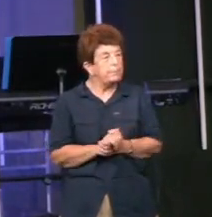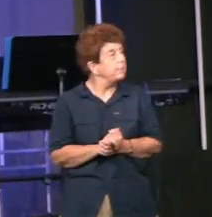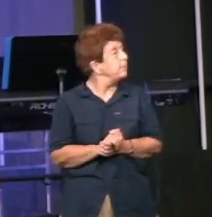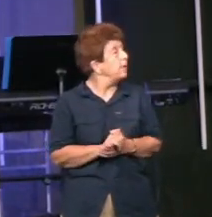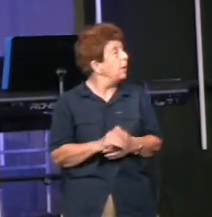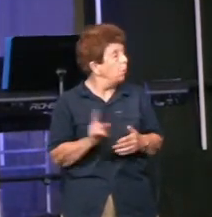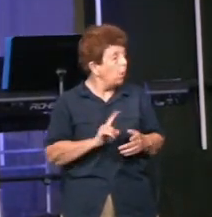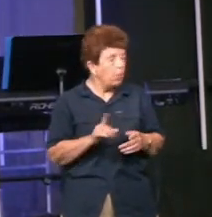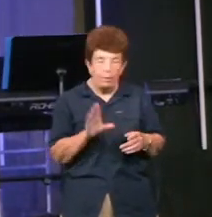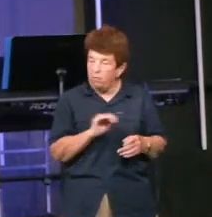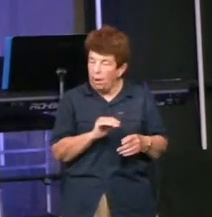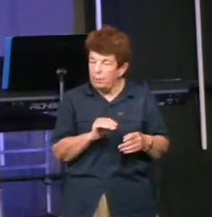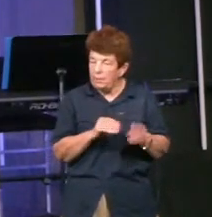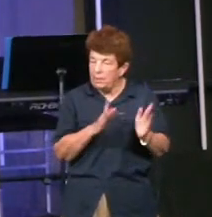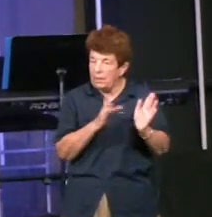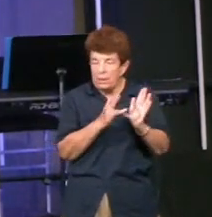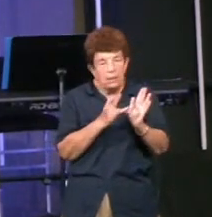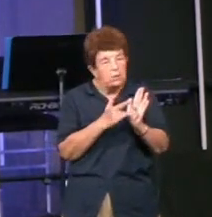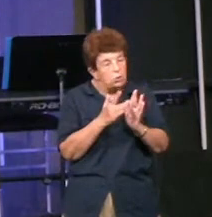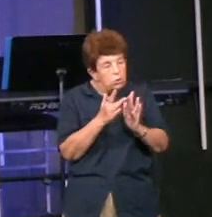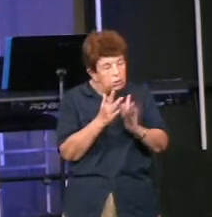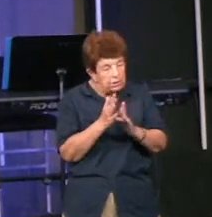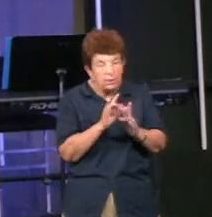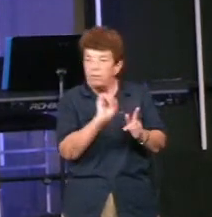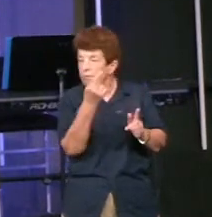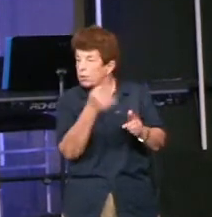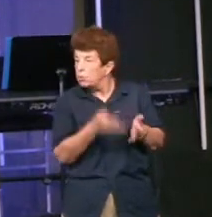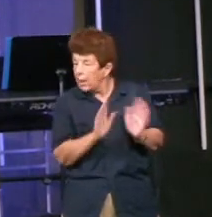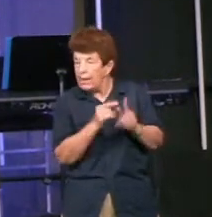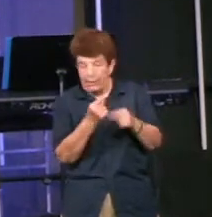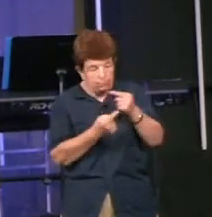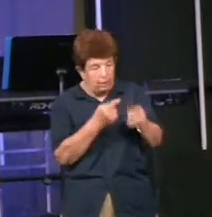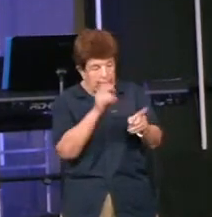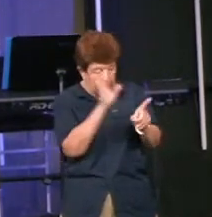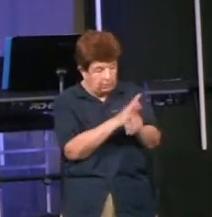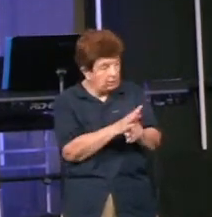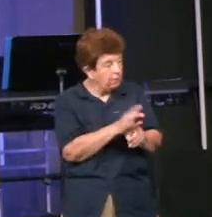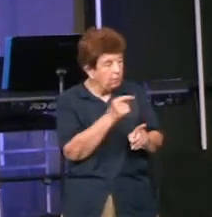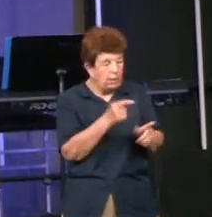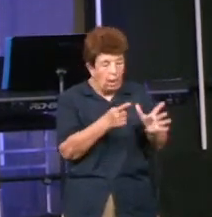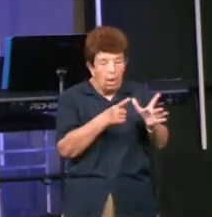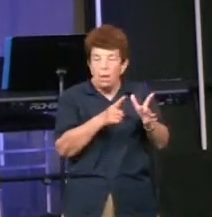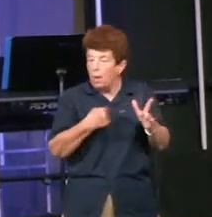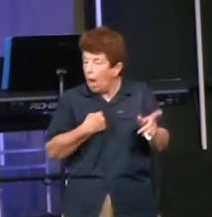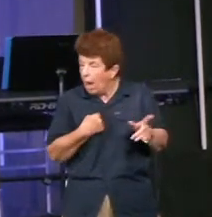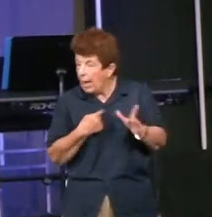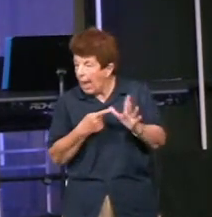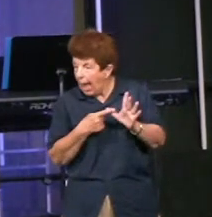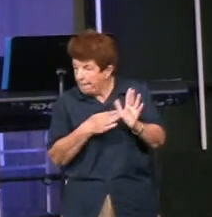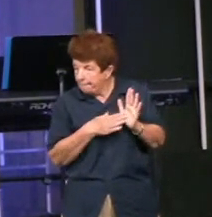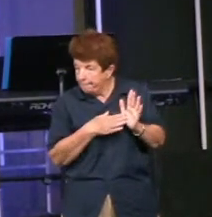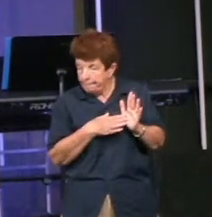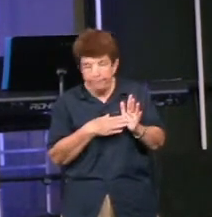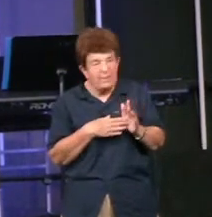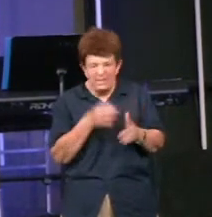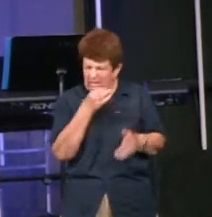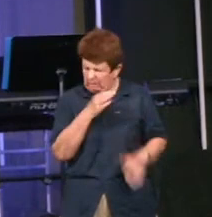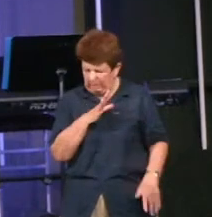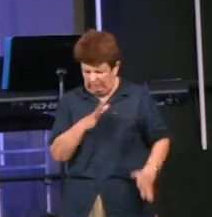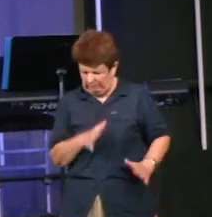And what we get from Jesus as the first way that he describes himself with these I am statements is kind of